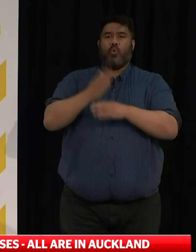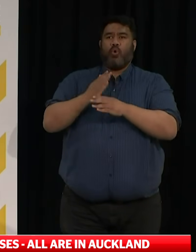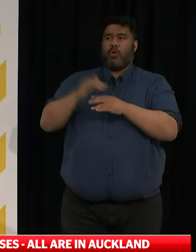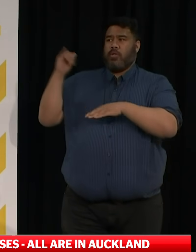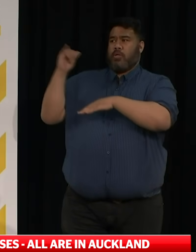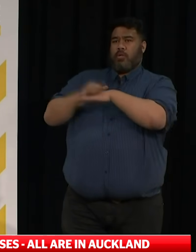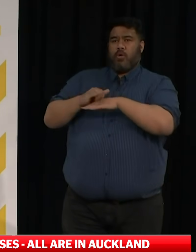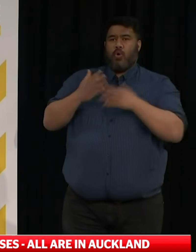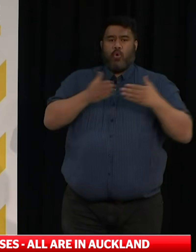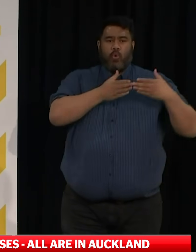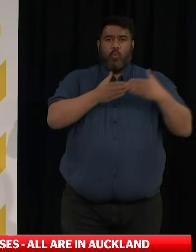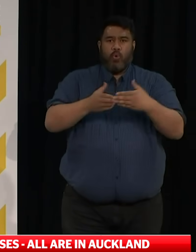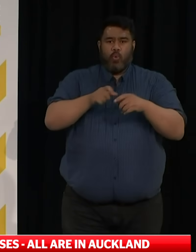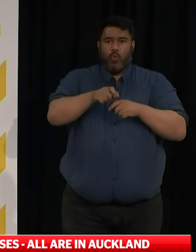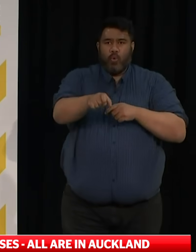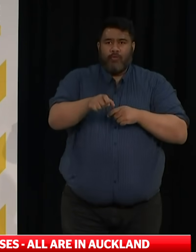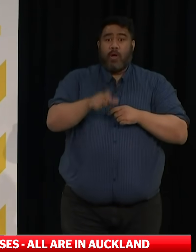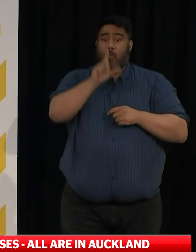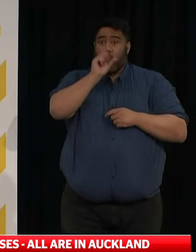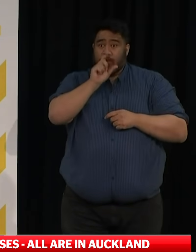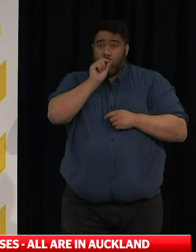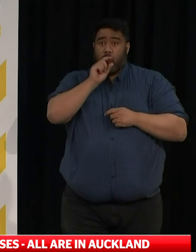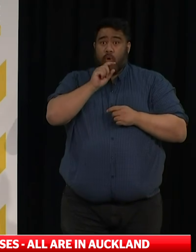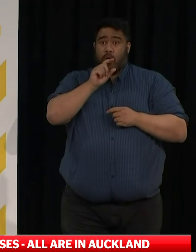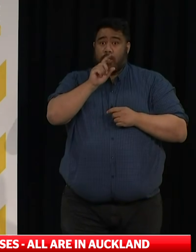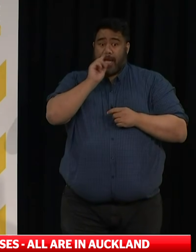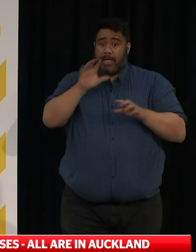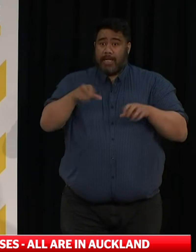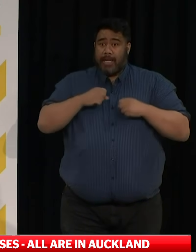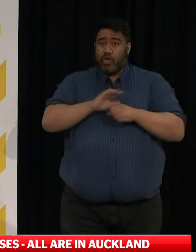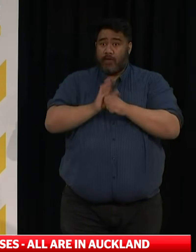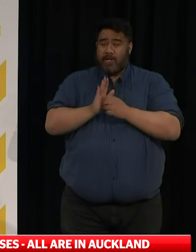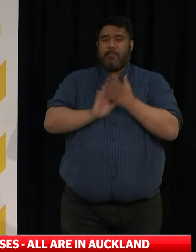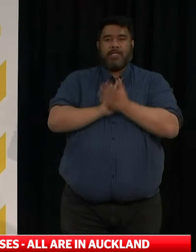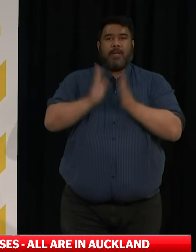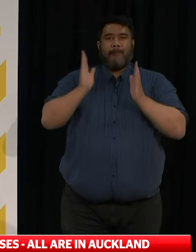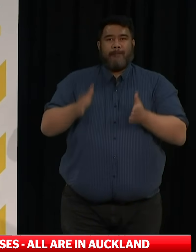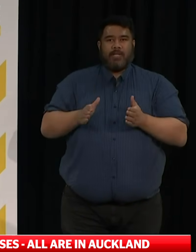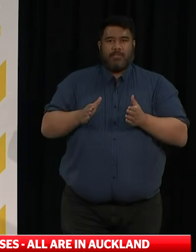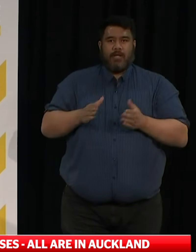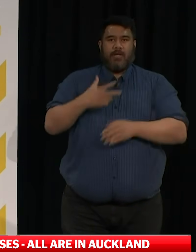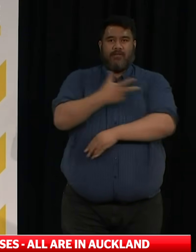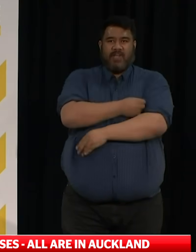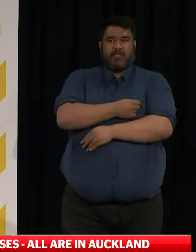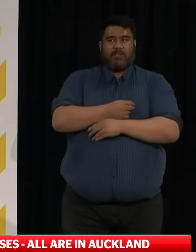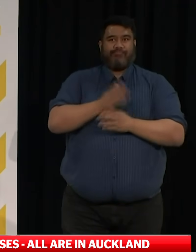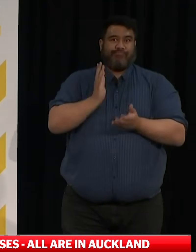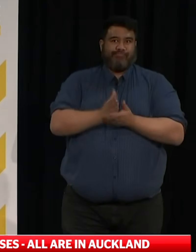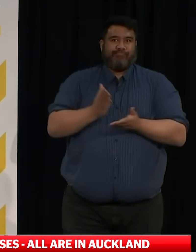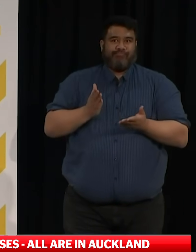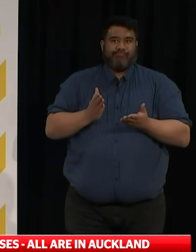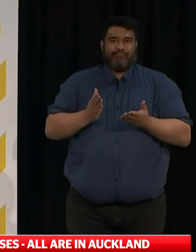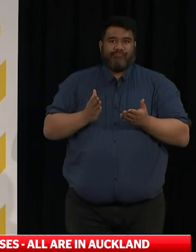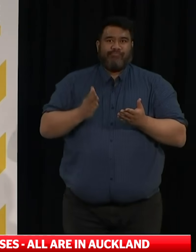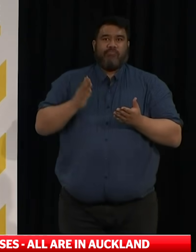come into contact with COVID-19 to be vaccinated. This greater protection at our border gives us confidence that those people who are going to